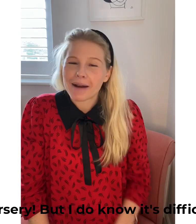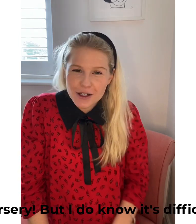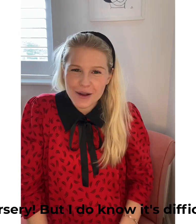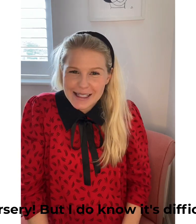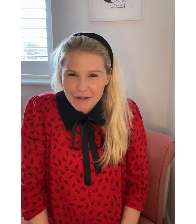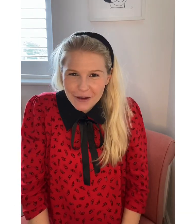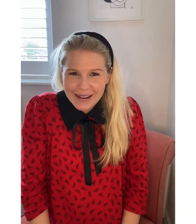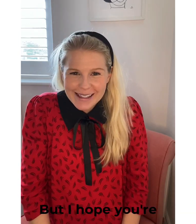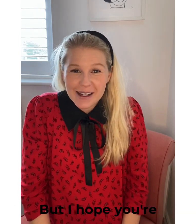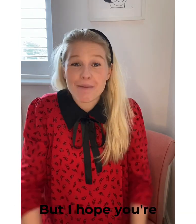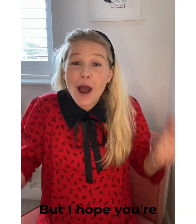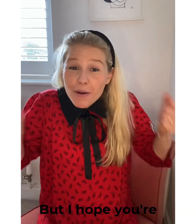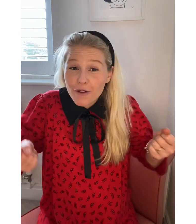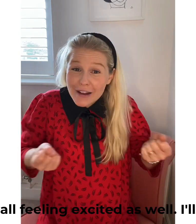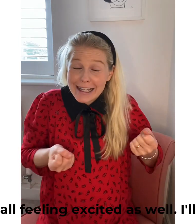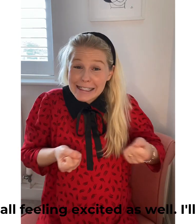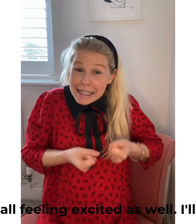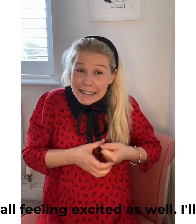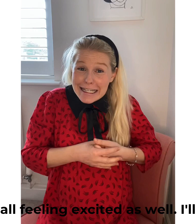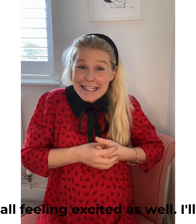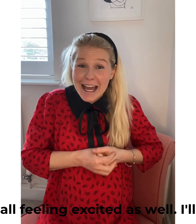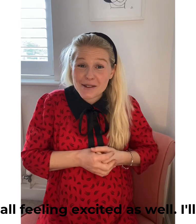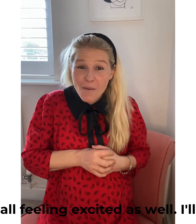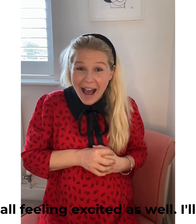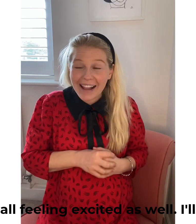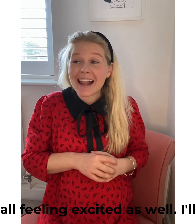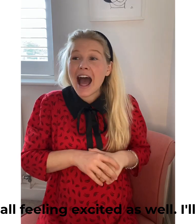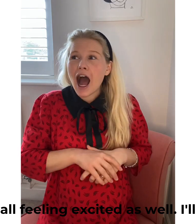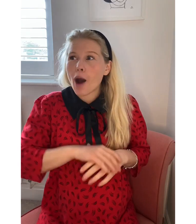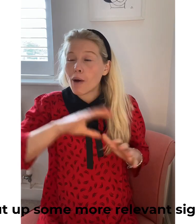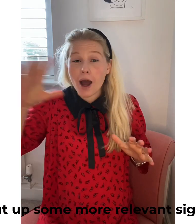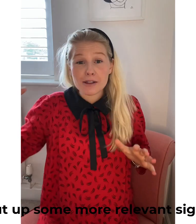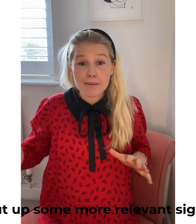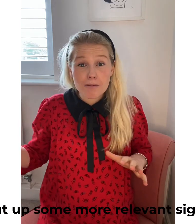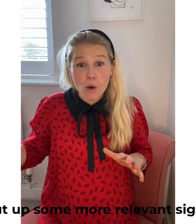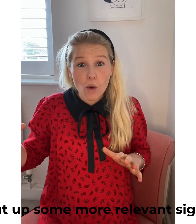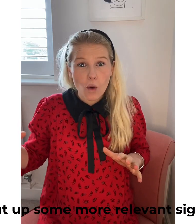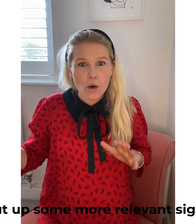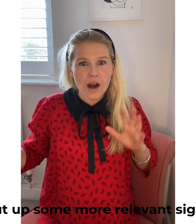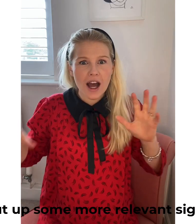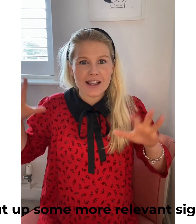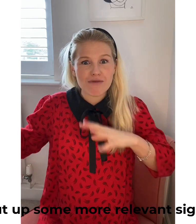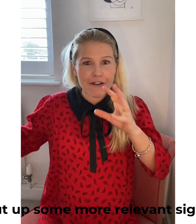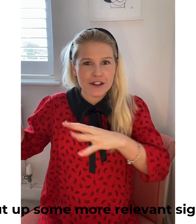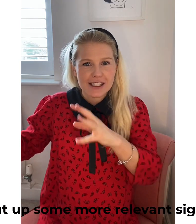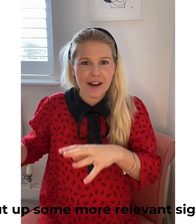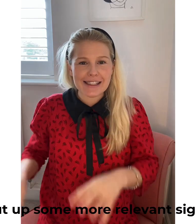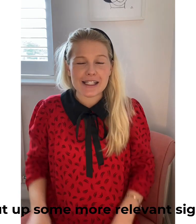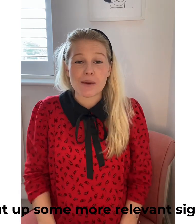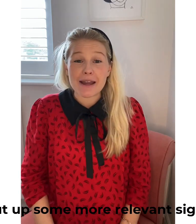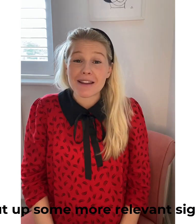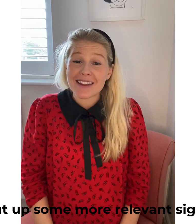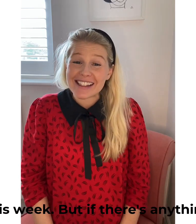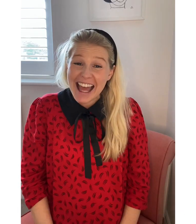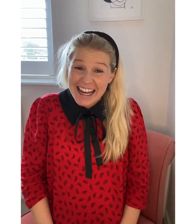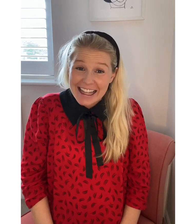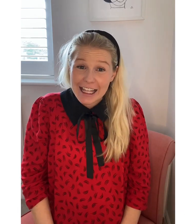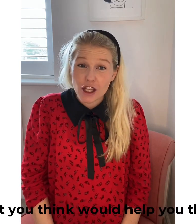know it's difficult at this time, but I hope you're all feeling excited as well. I'll put up some more relevant signs this week, but if there's anything that you think